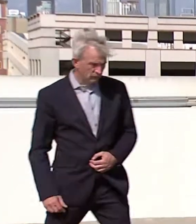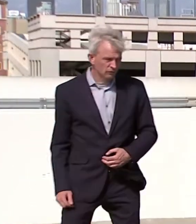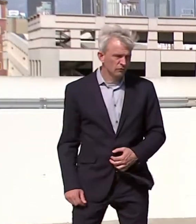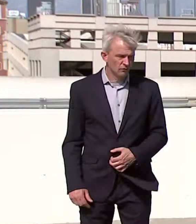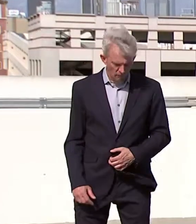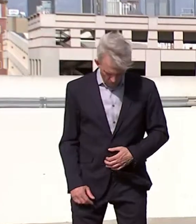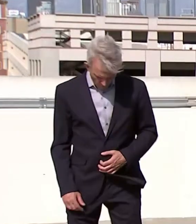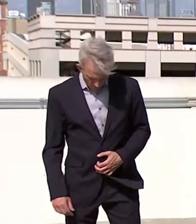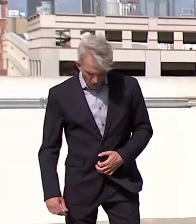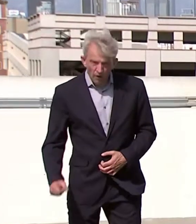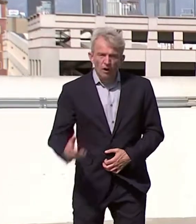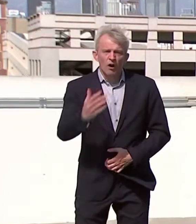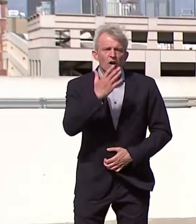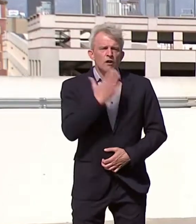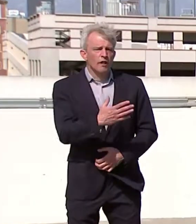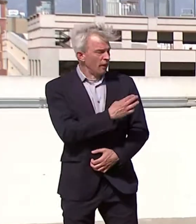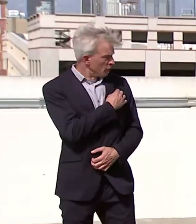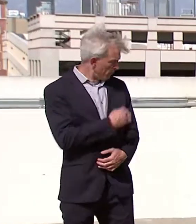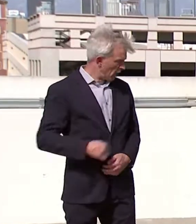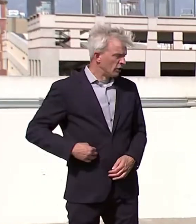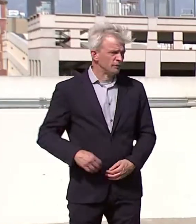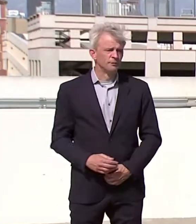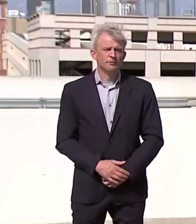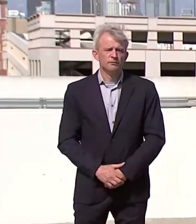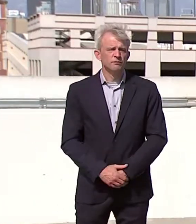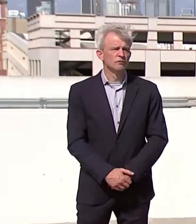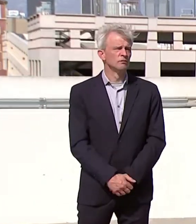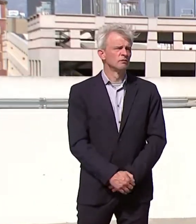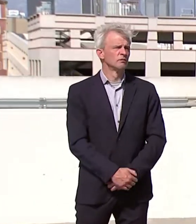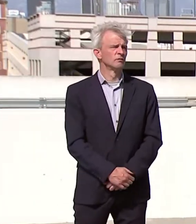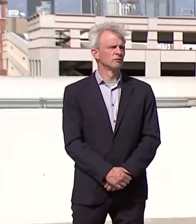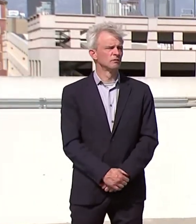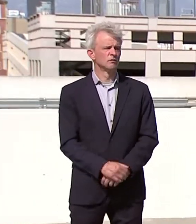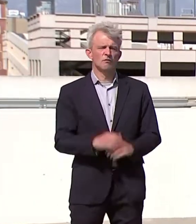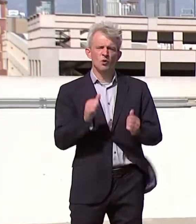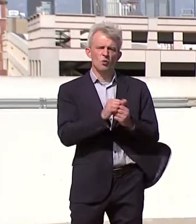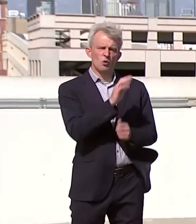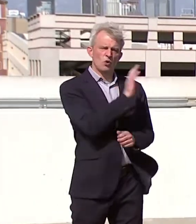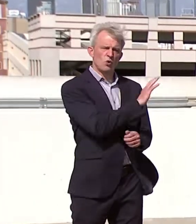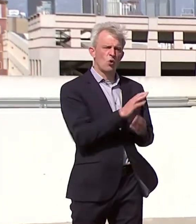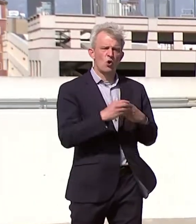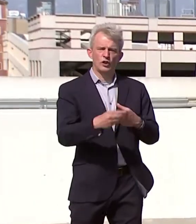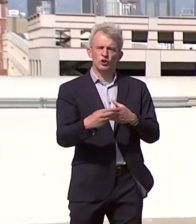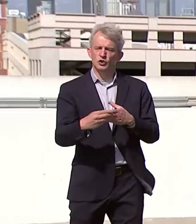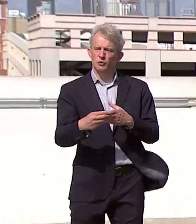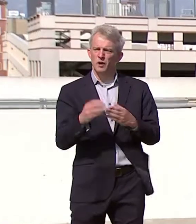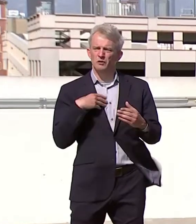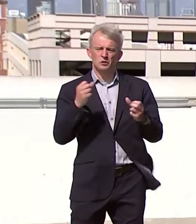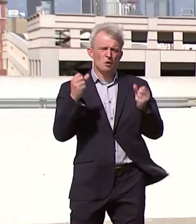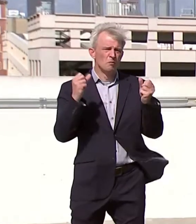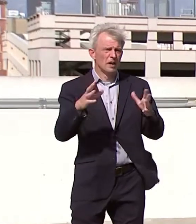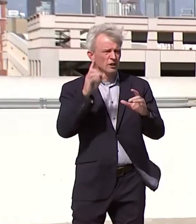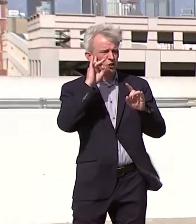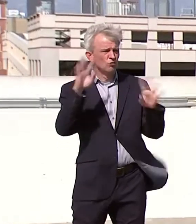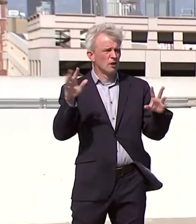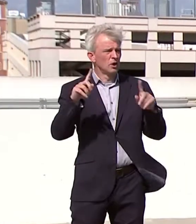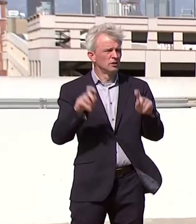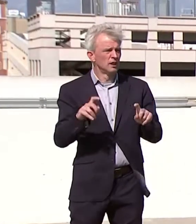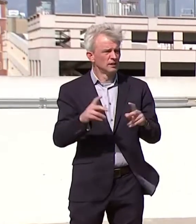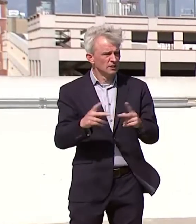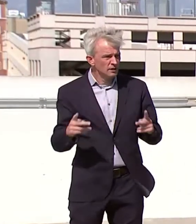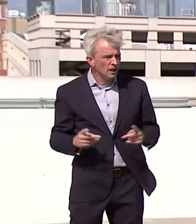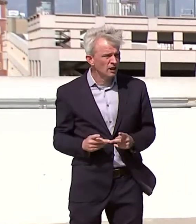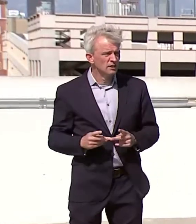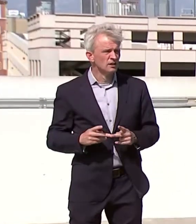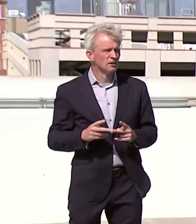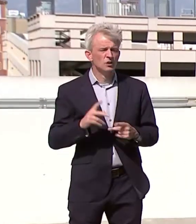Thank you, Mayor Garcetti. With your leadership, we have so many incredible testing sites.